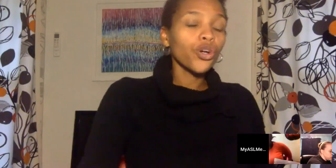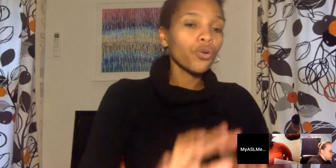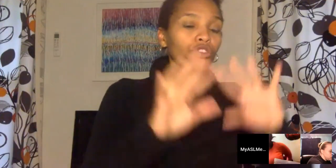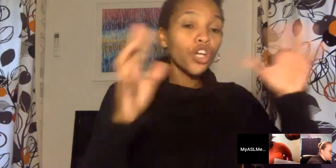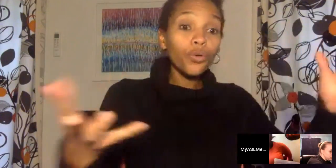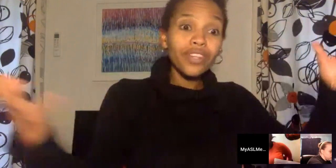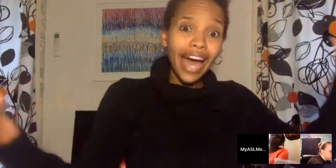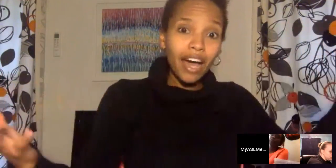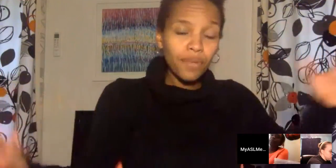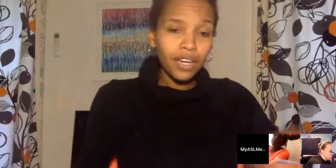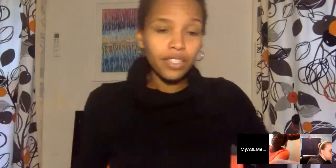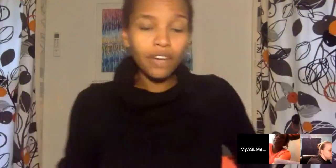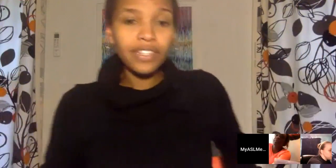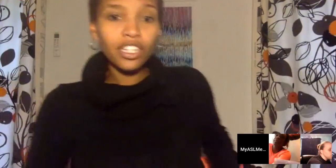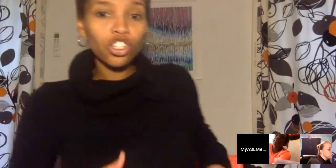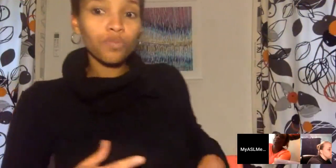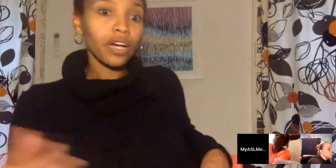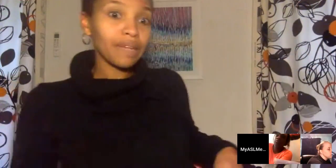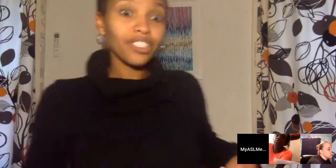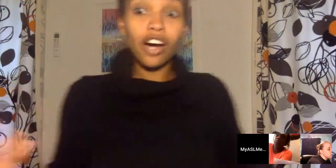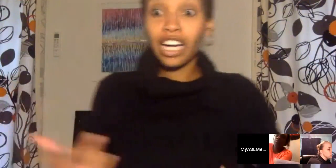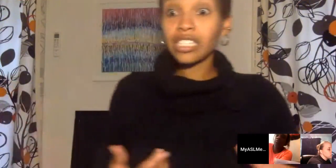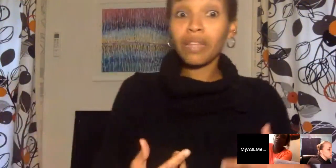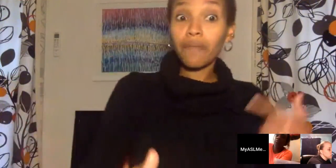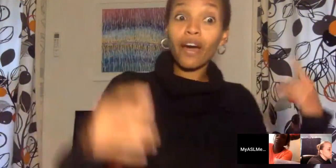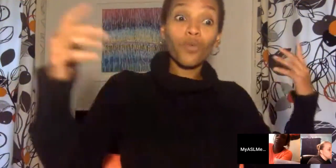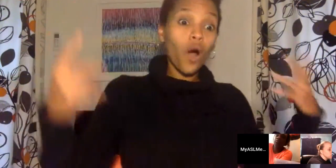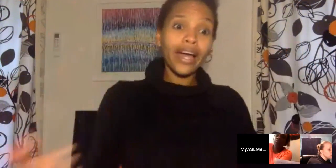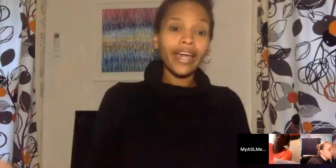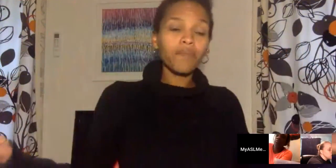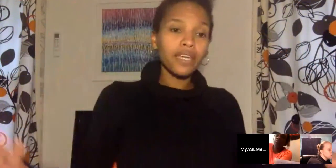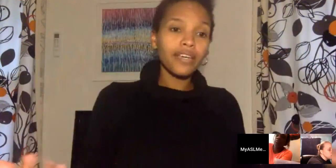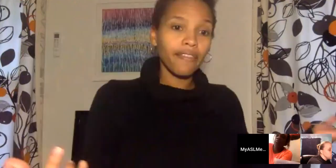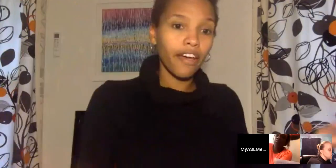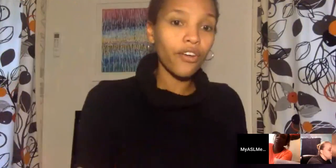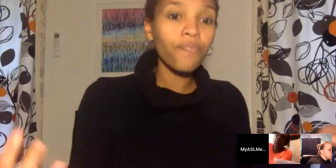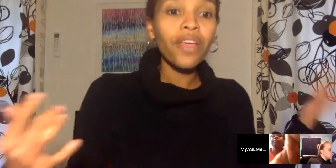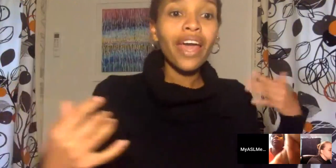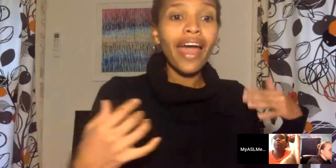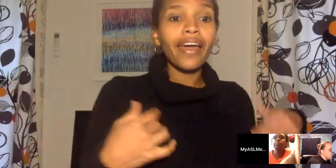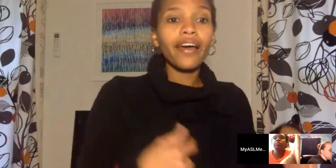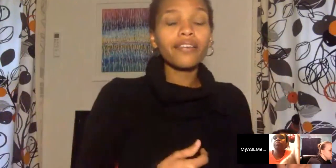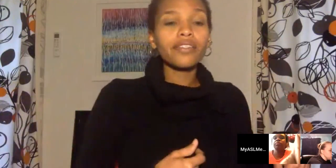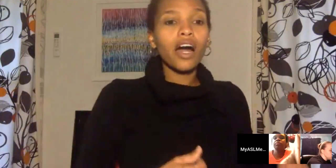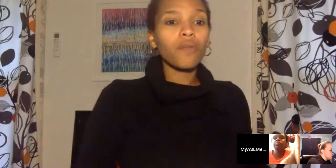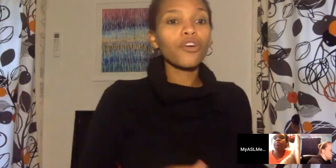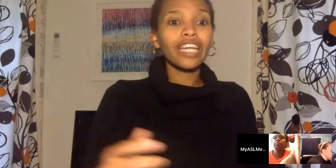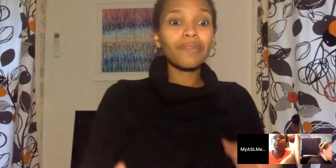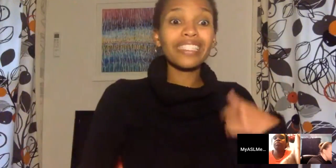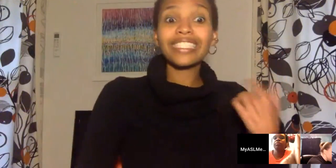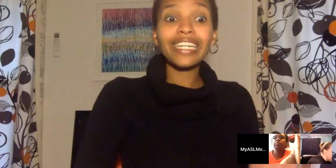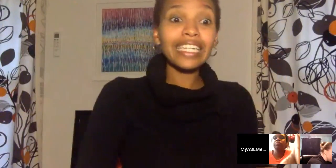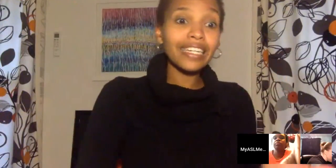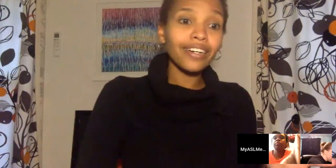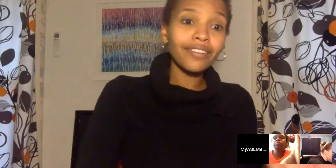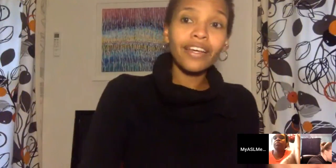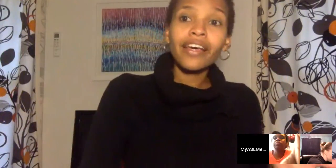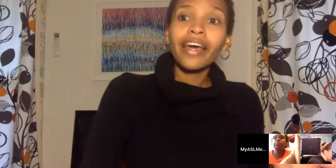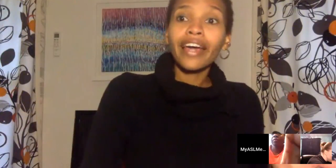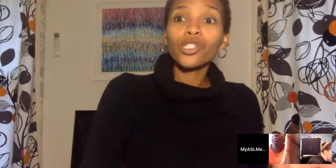so note that, because obviously she's probably going to be talking something about YAP in there. And her name is Tania. And so if